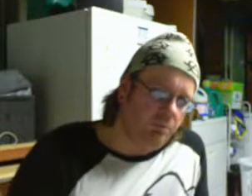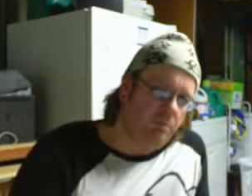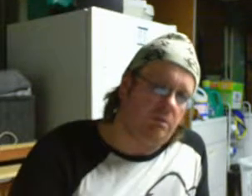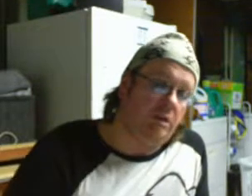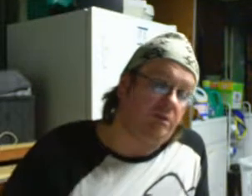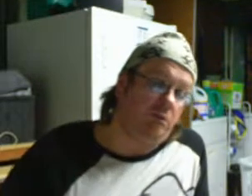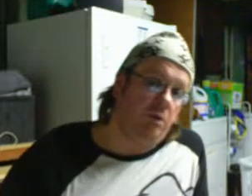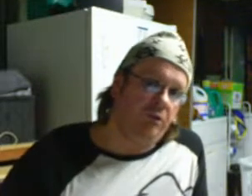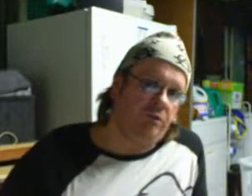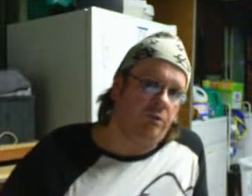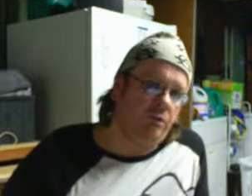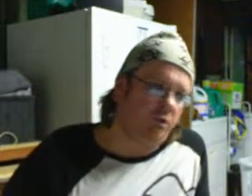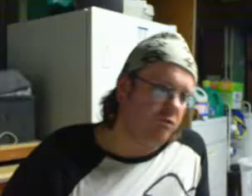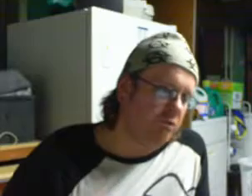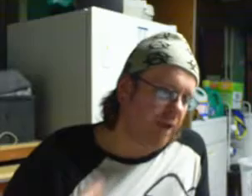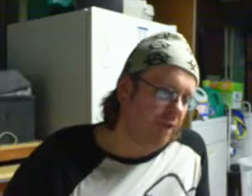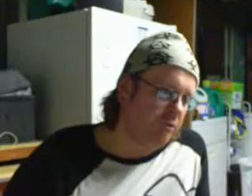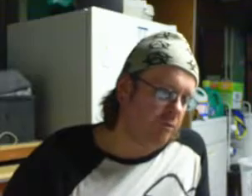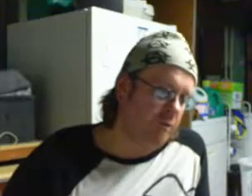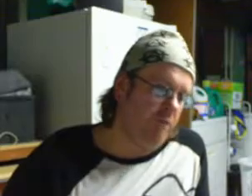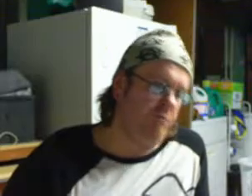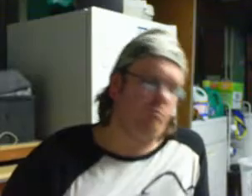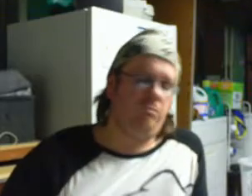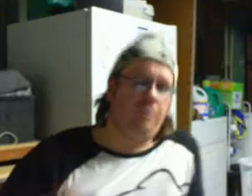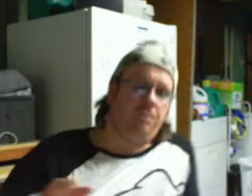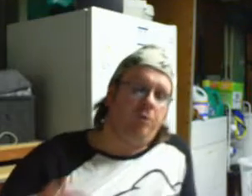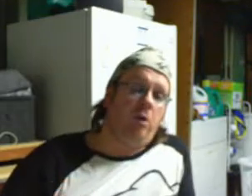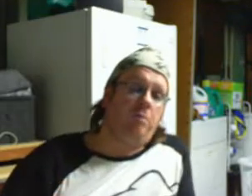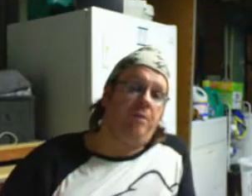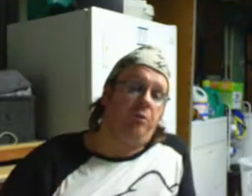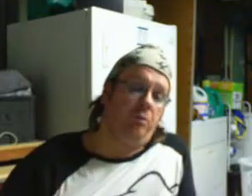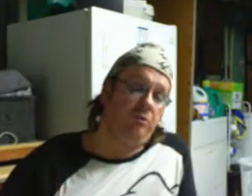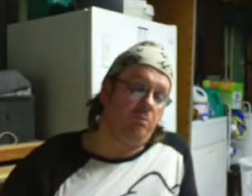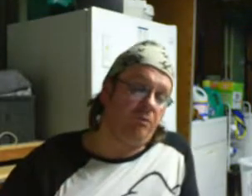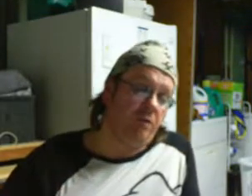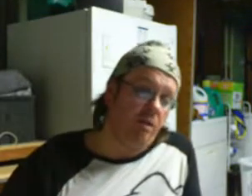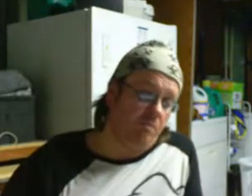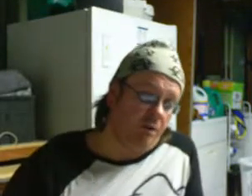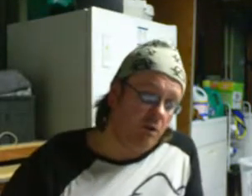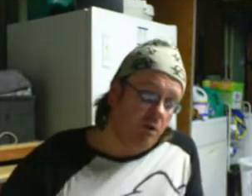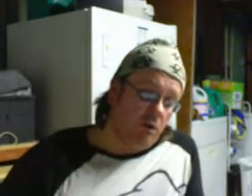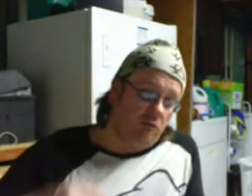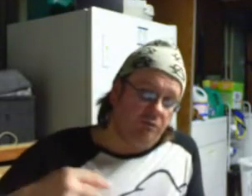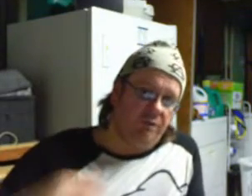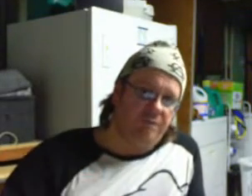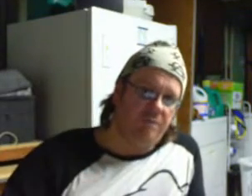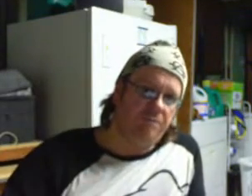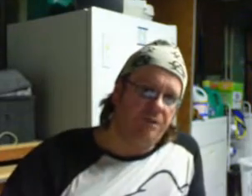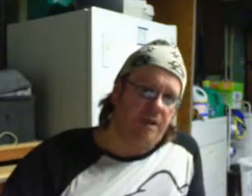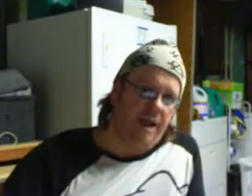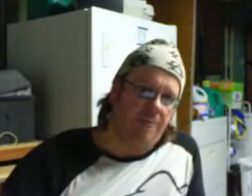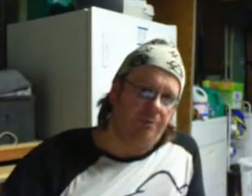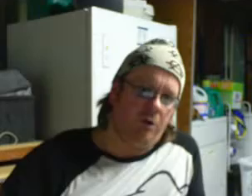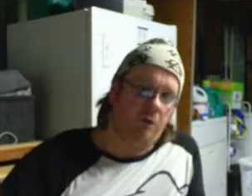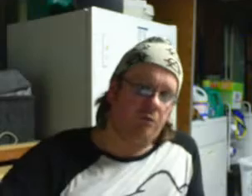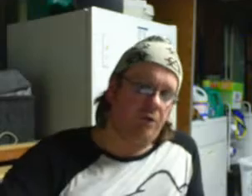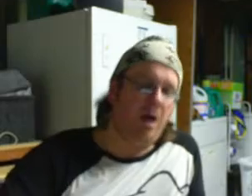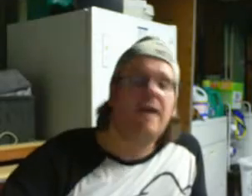it's a question that you should ask yourself when people talk about the wisdom of Solomon. Was this something that happened over time? Was